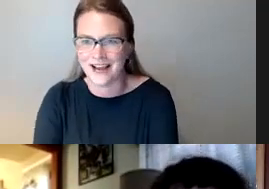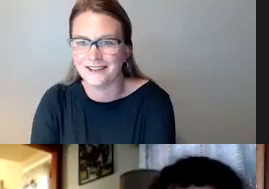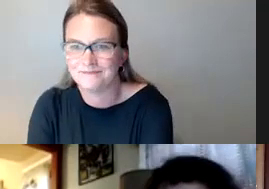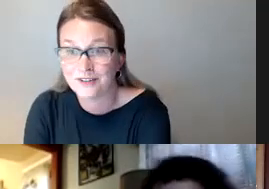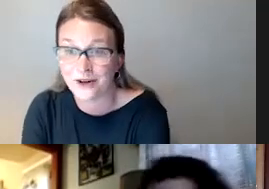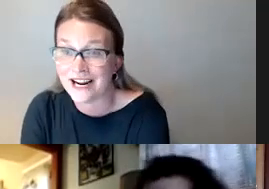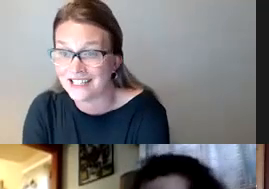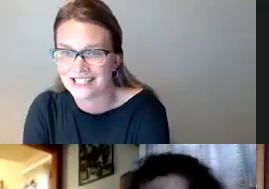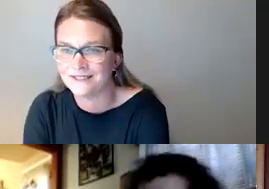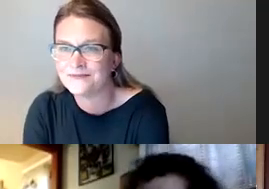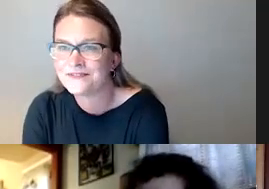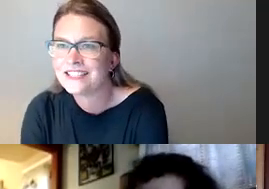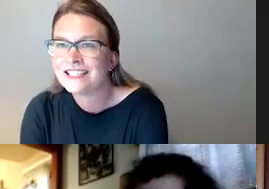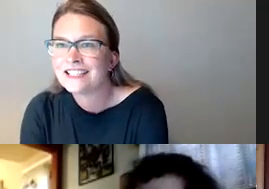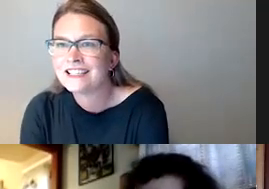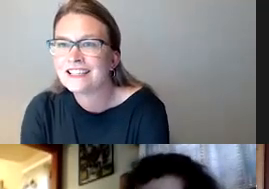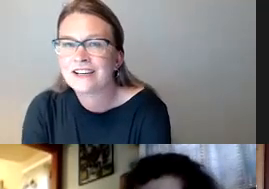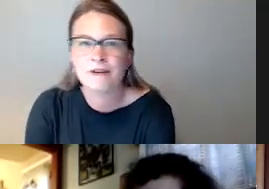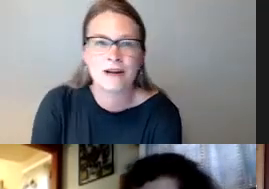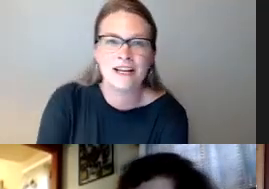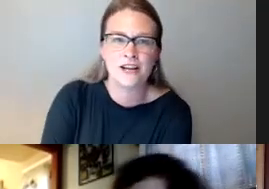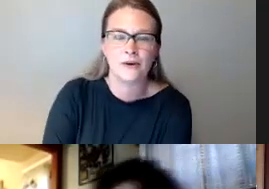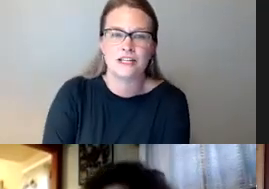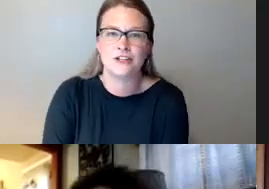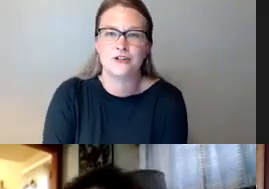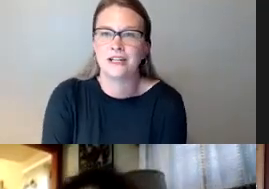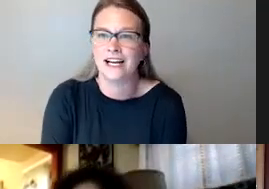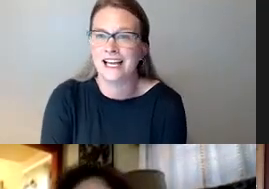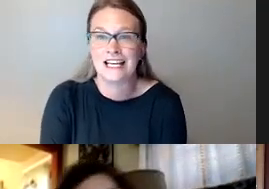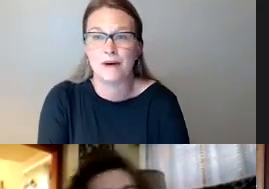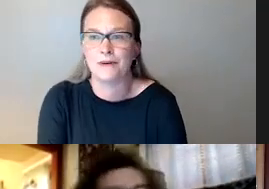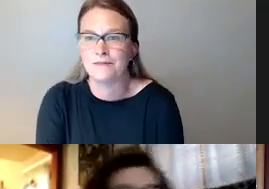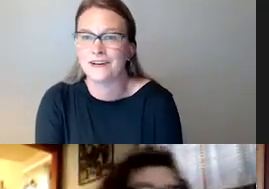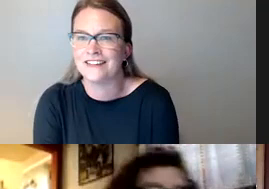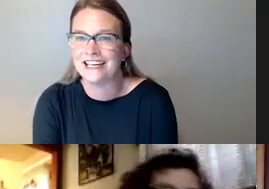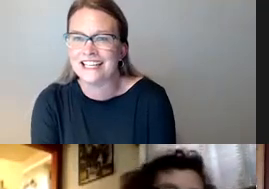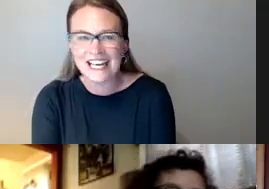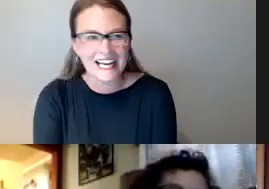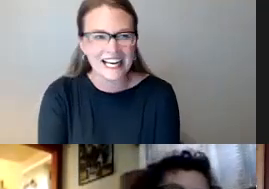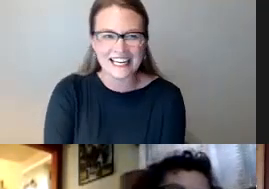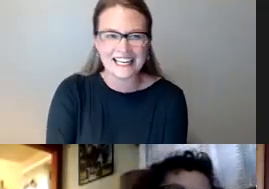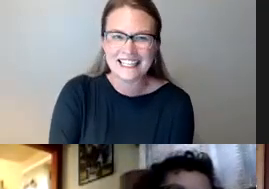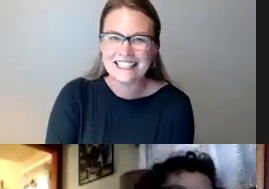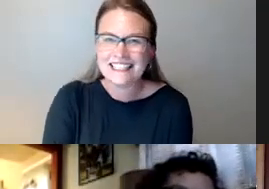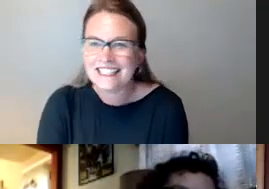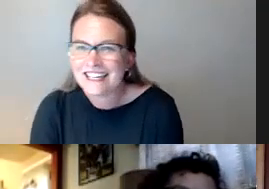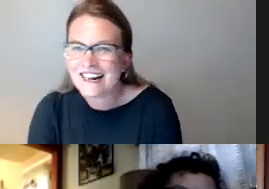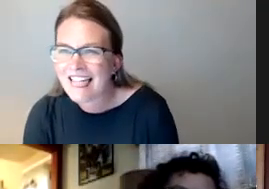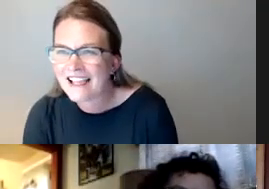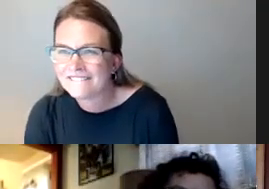that. Great question. Read me another question, Julie. I can't keep up with them. They're coming in. But now